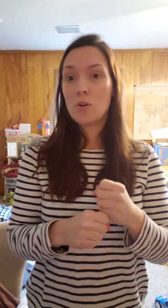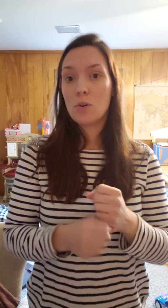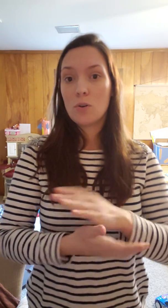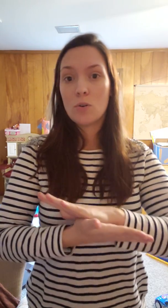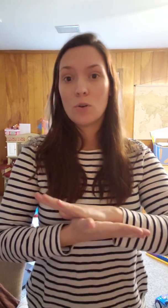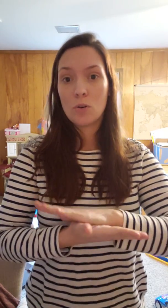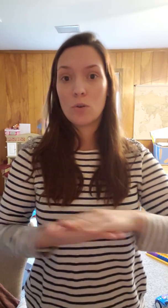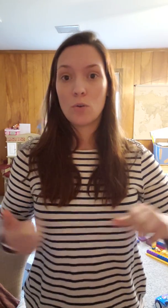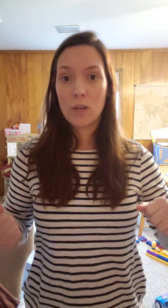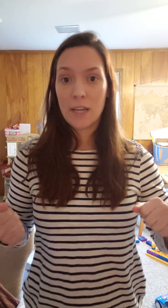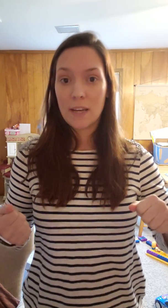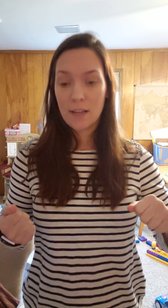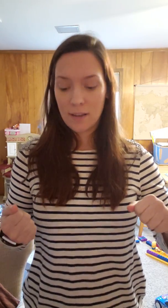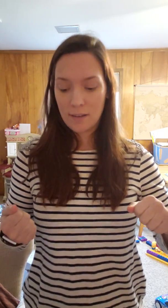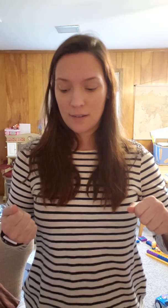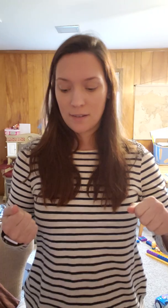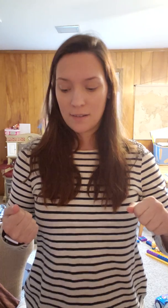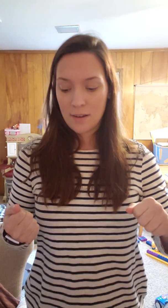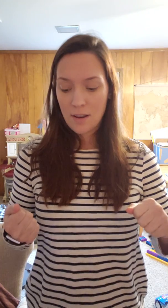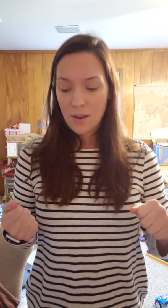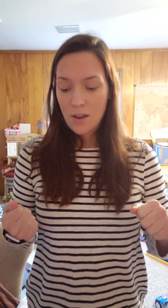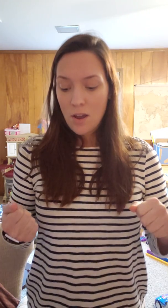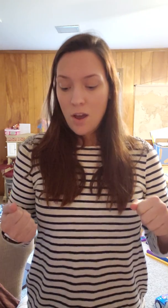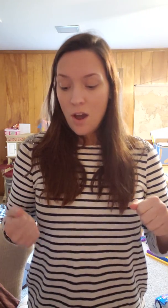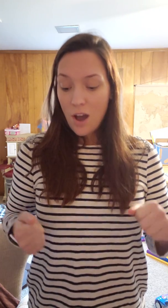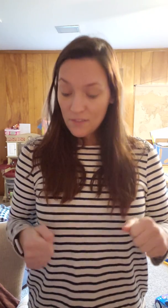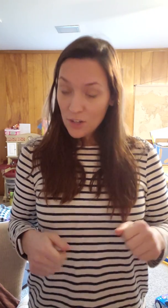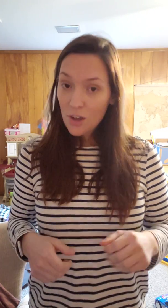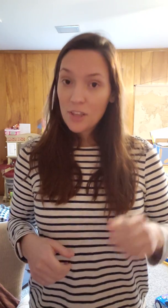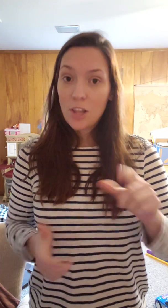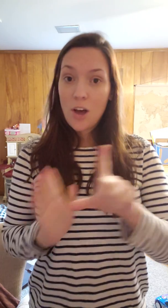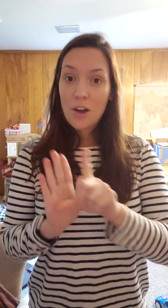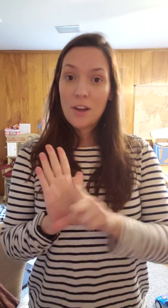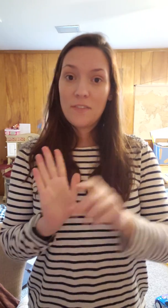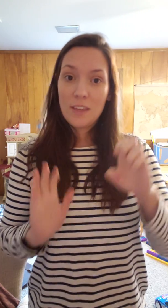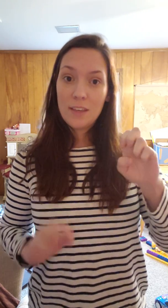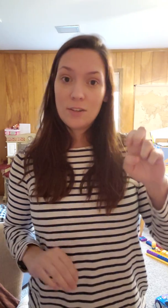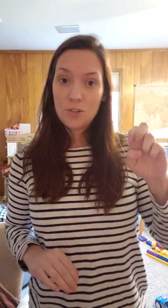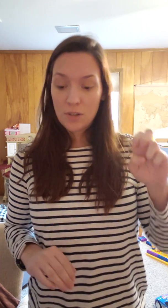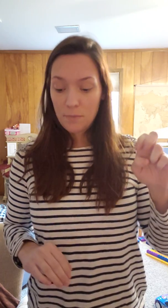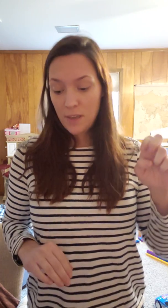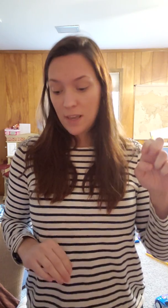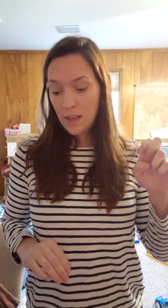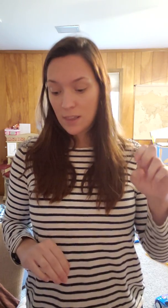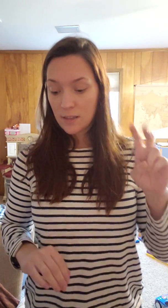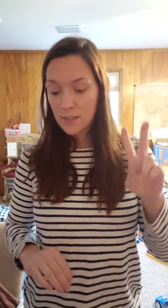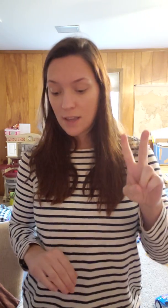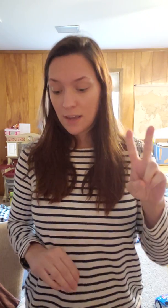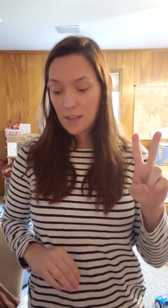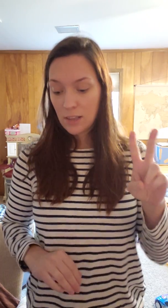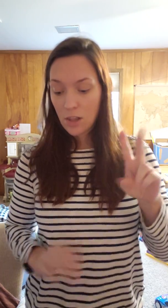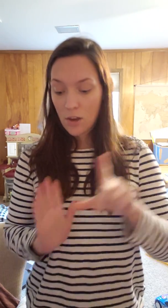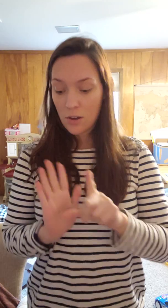often called the law of entropy the second law